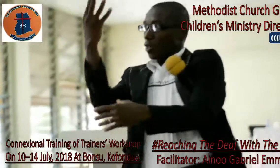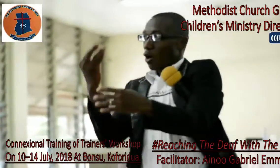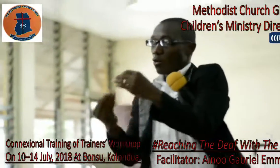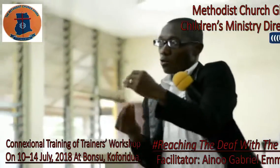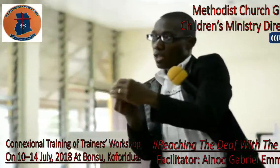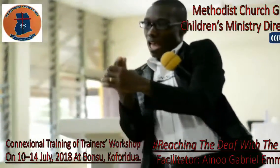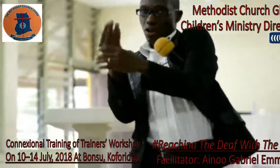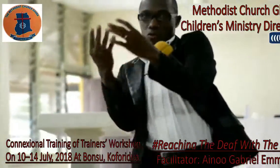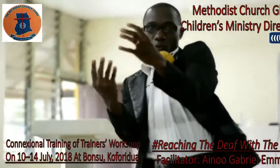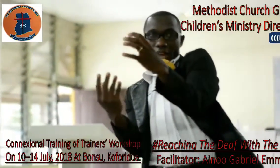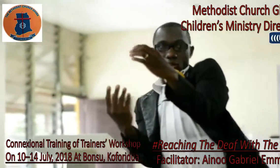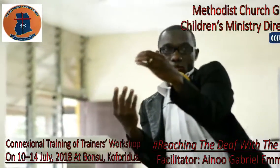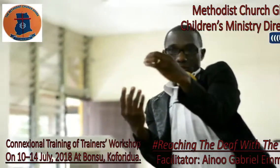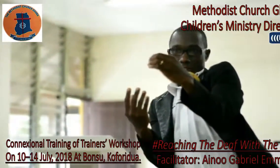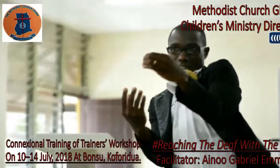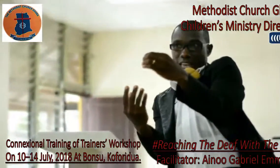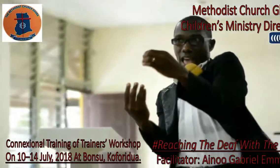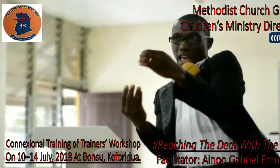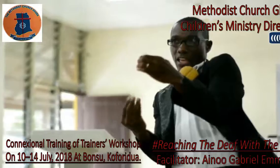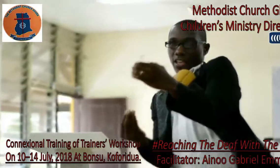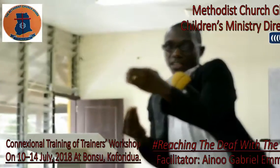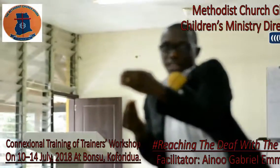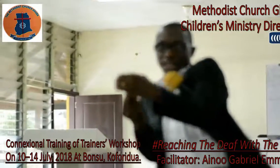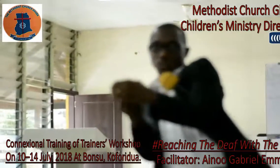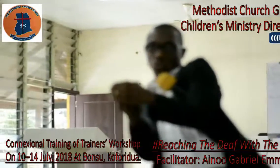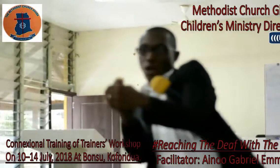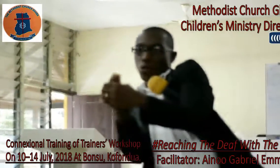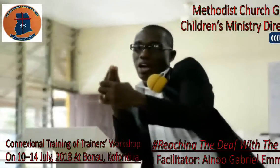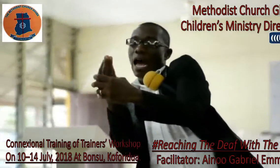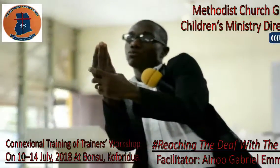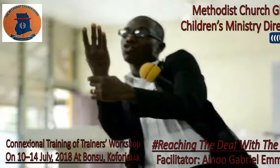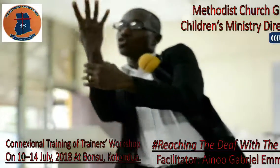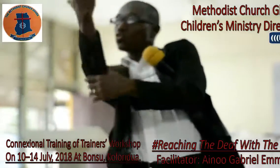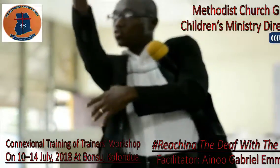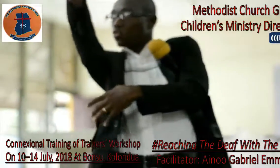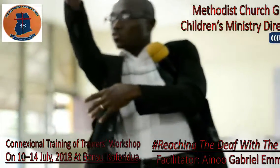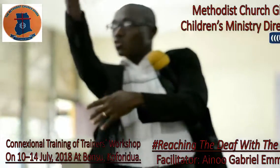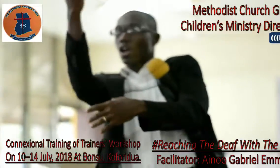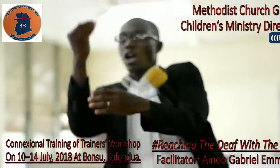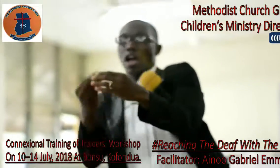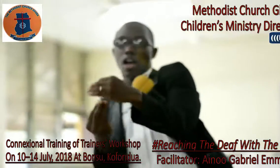grow. Oh, we are way no say. Then this one will come true.